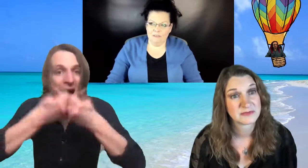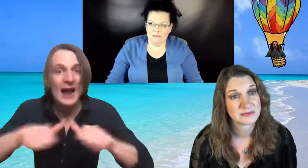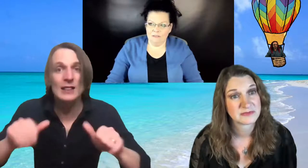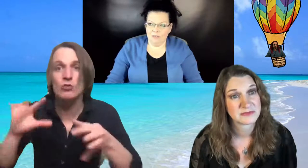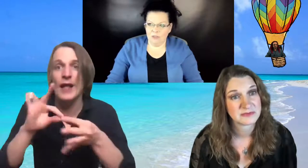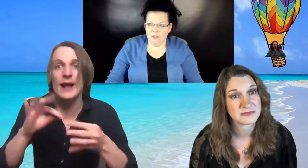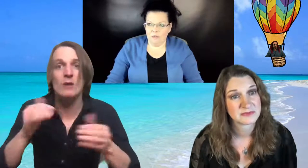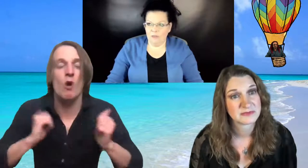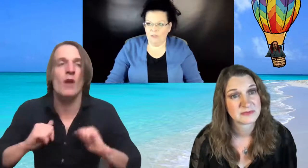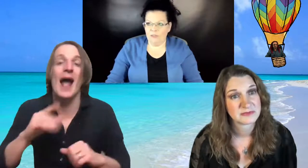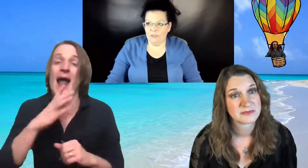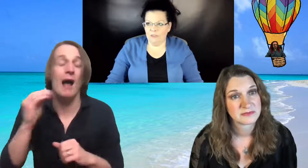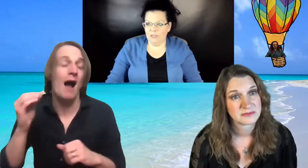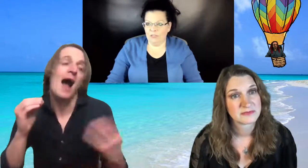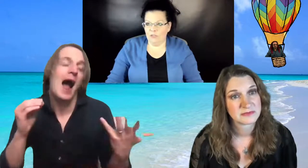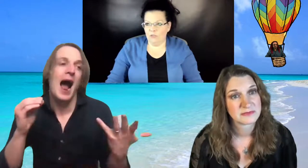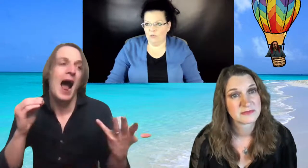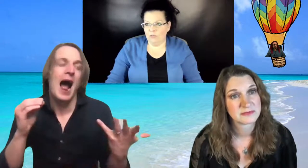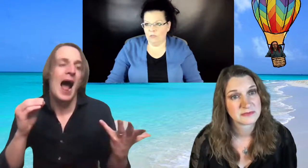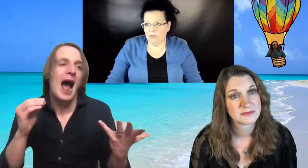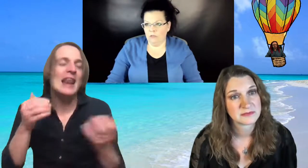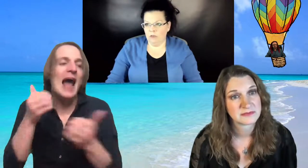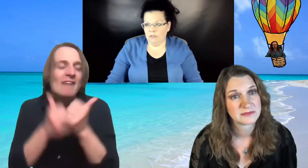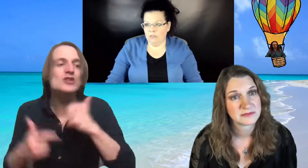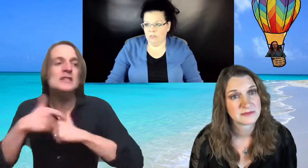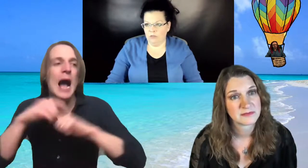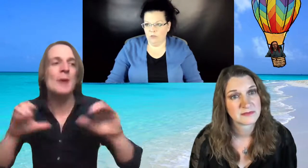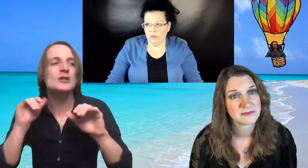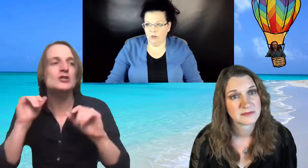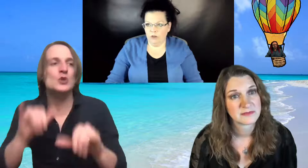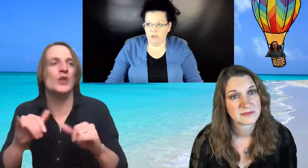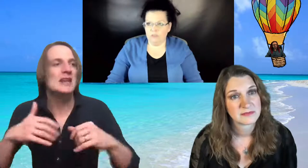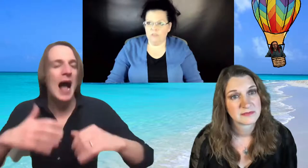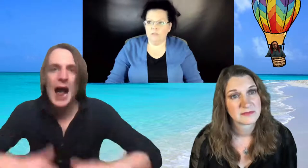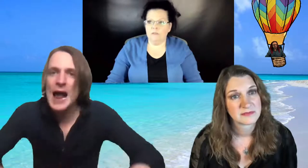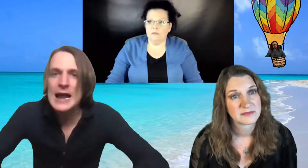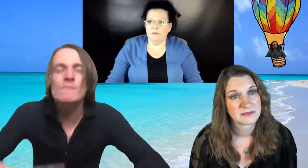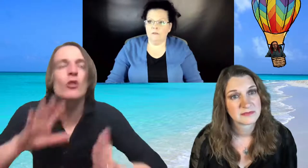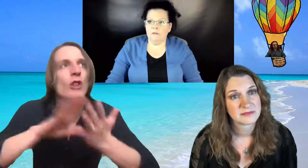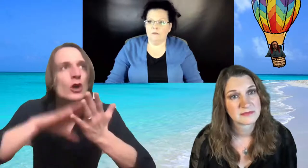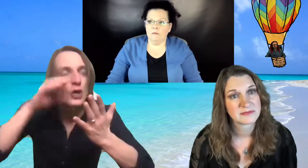kids, talking about anything related to the theater or the arts.